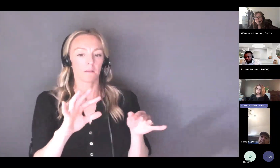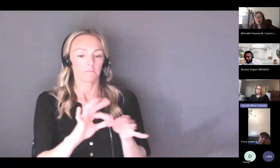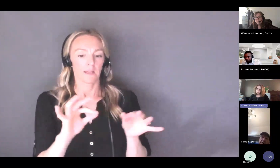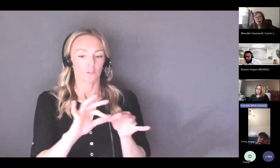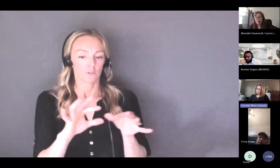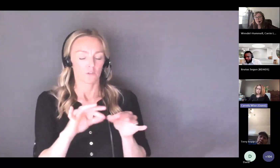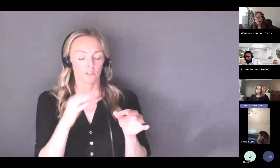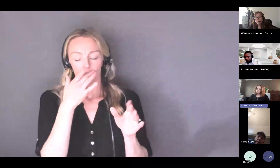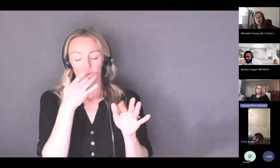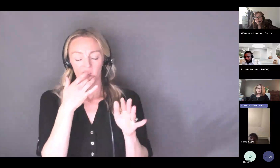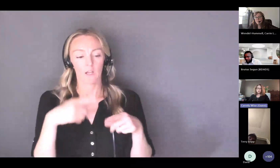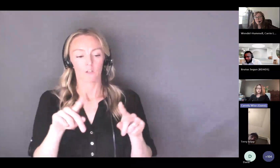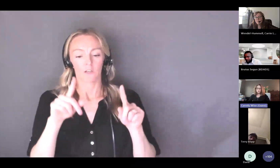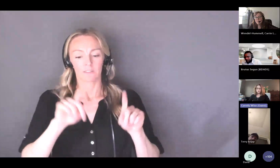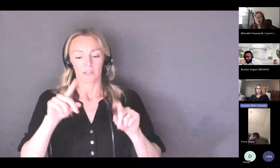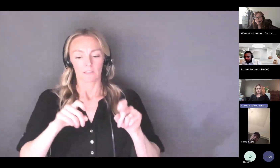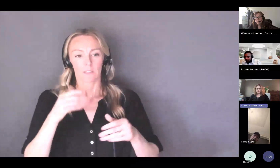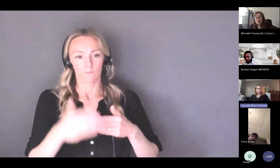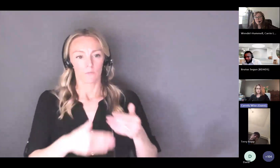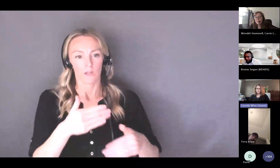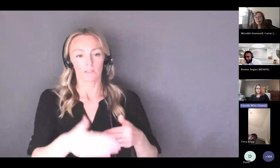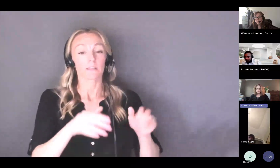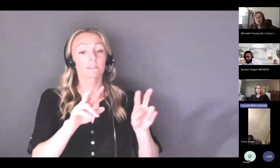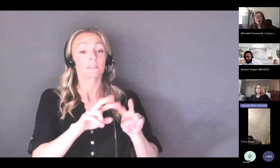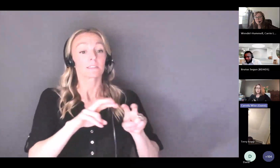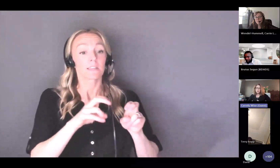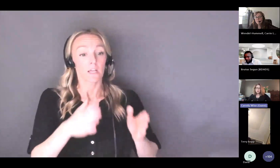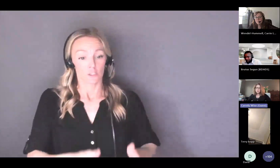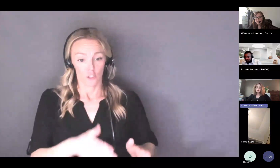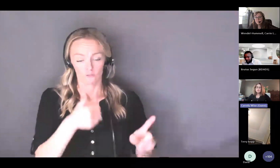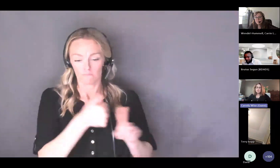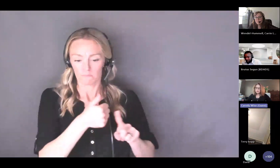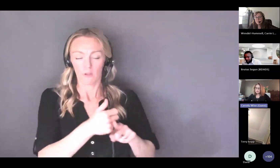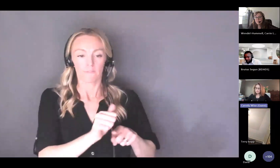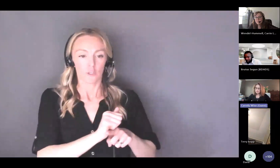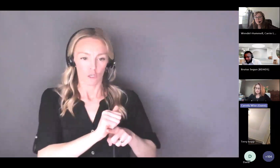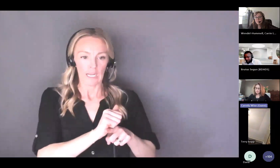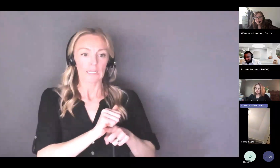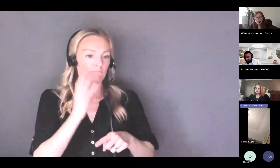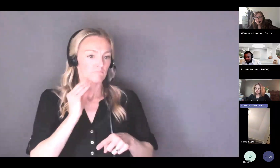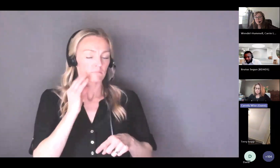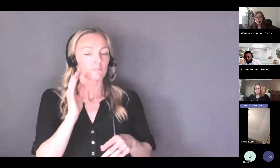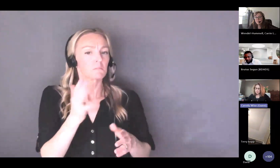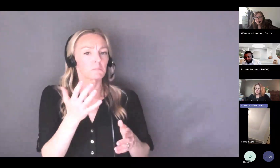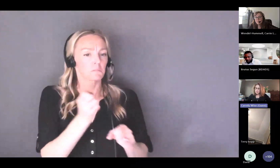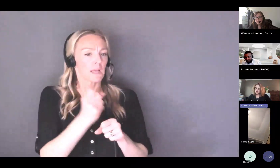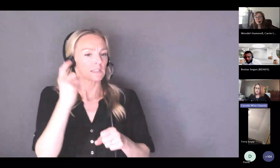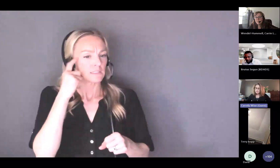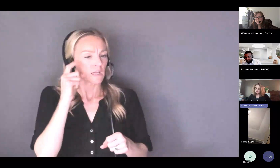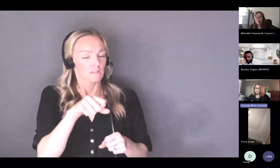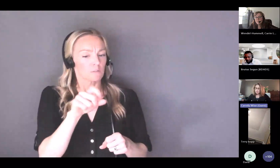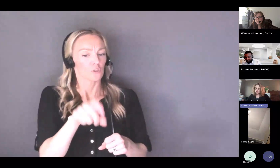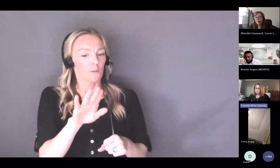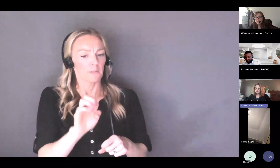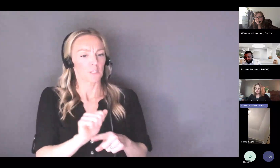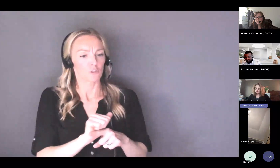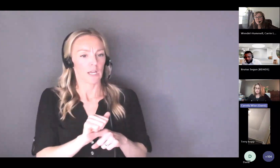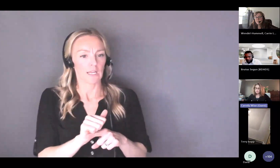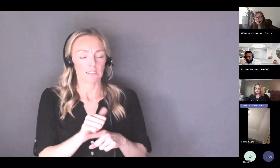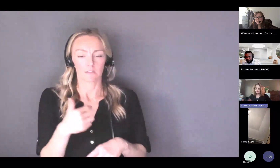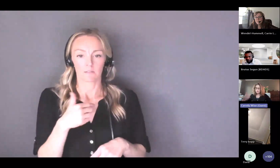process, the assessors were trained, and that certainly makes sense to me that they would need to be. I've been